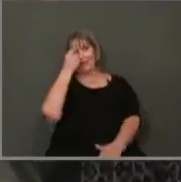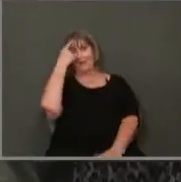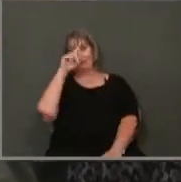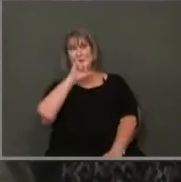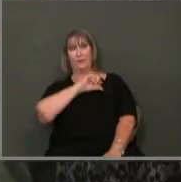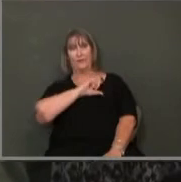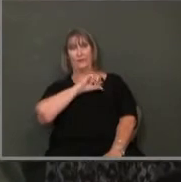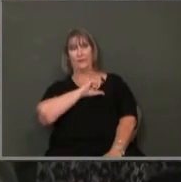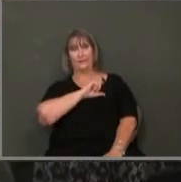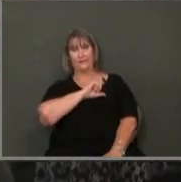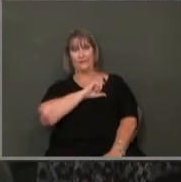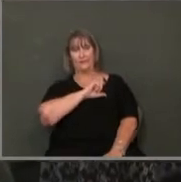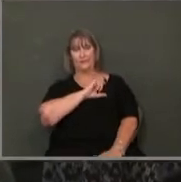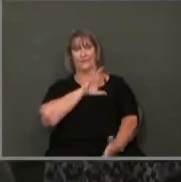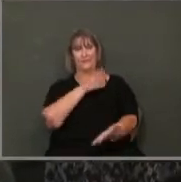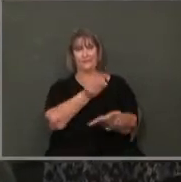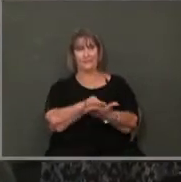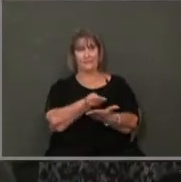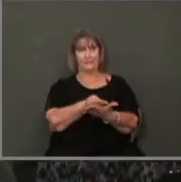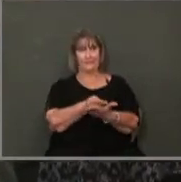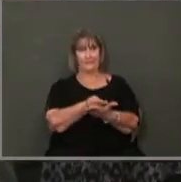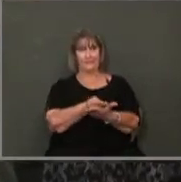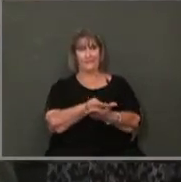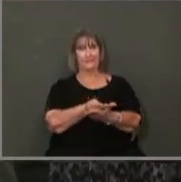officers' fund there.